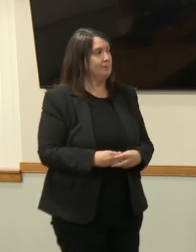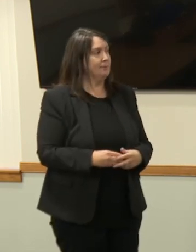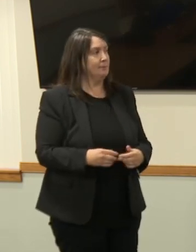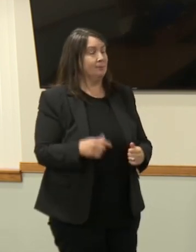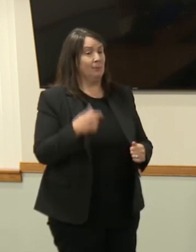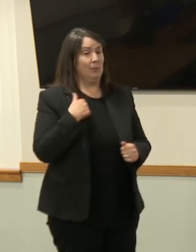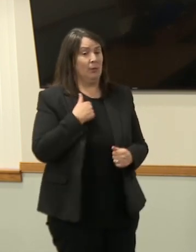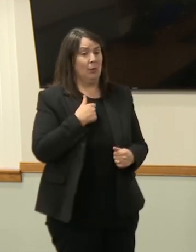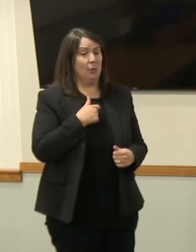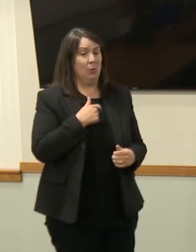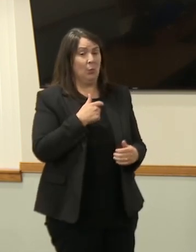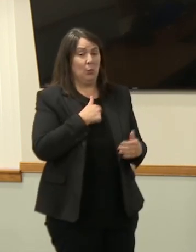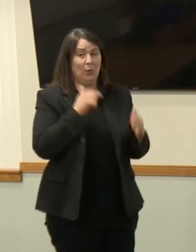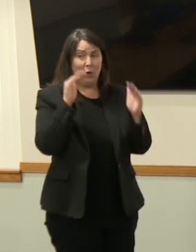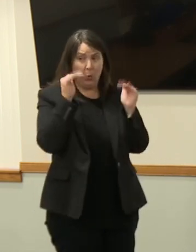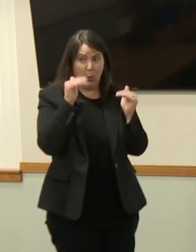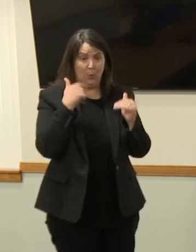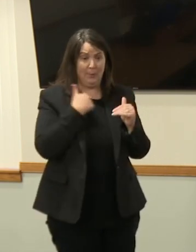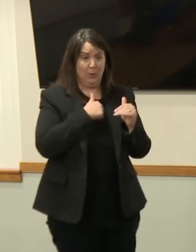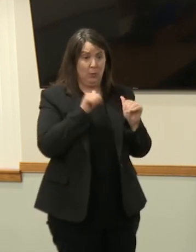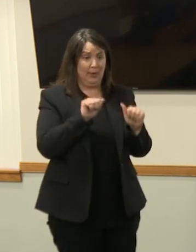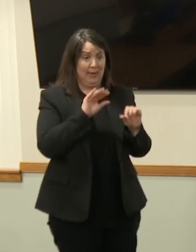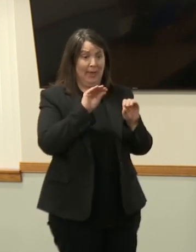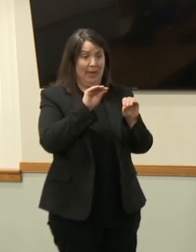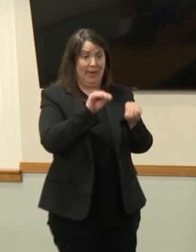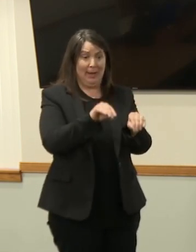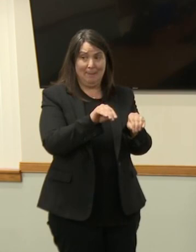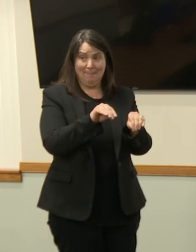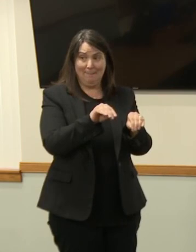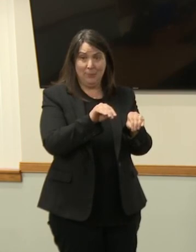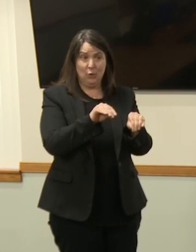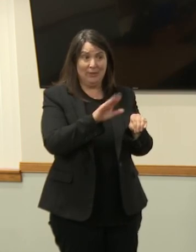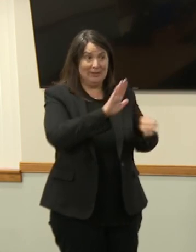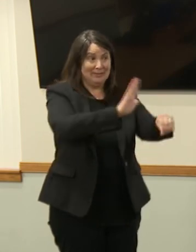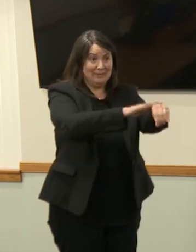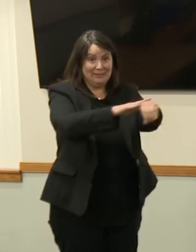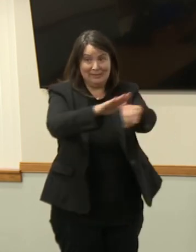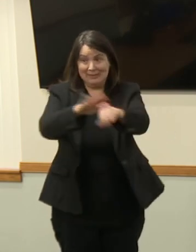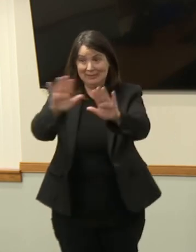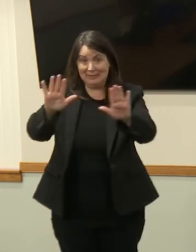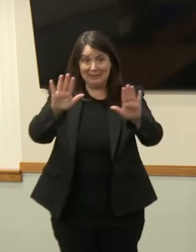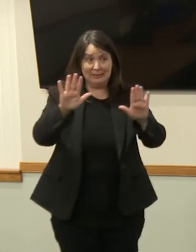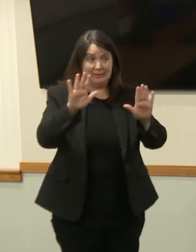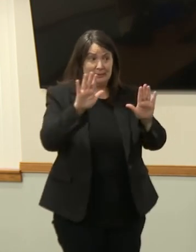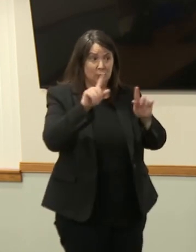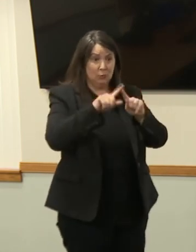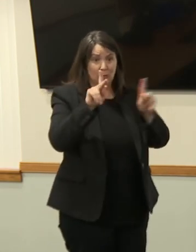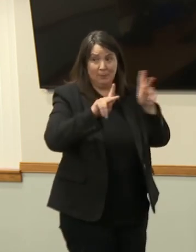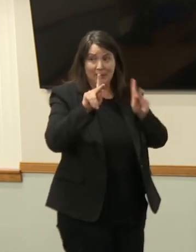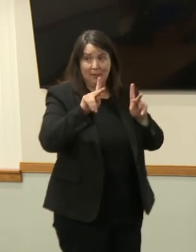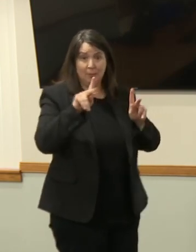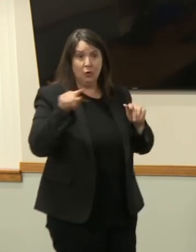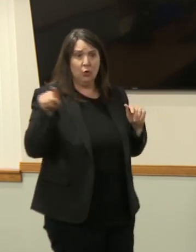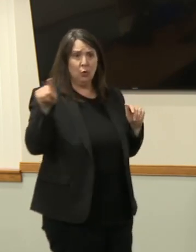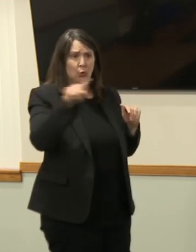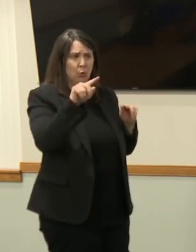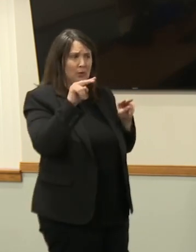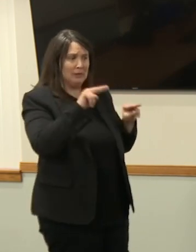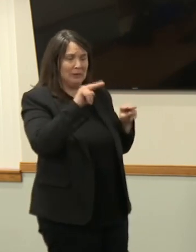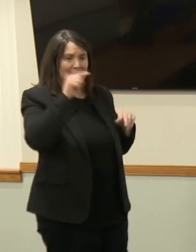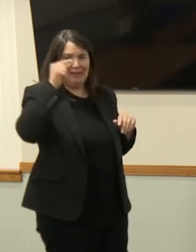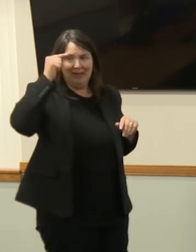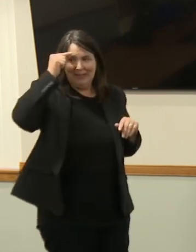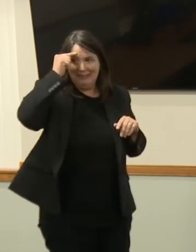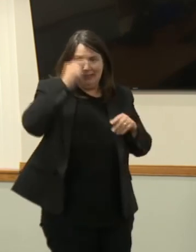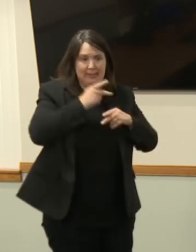that we put measurements in place, flags or milestones that will allow us to take a pause and reassess